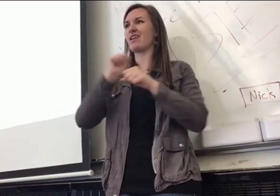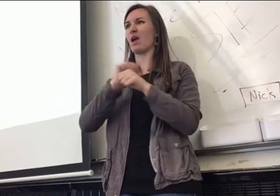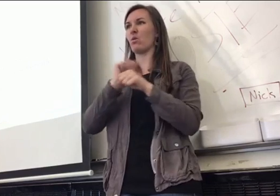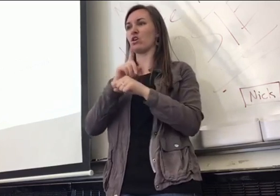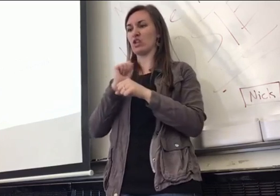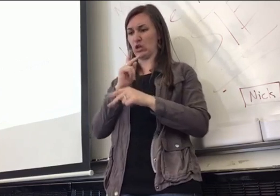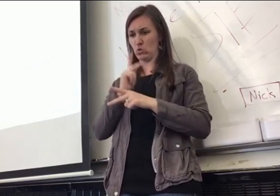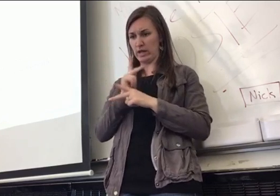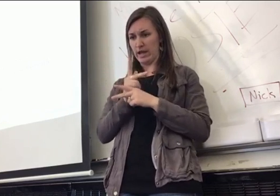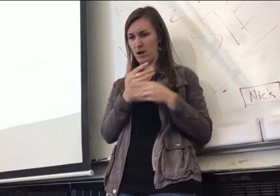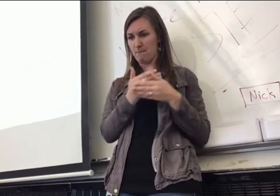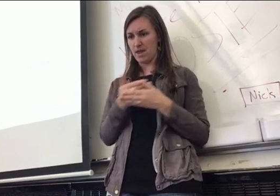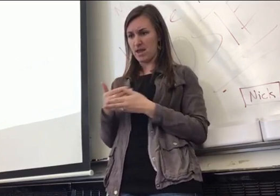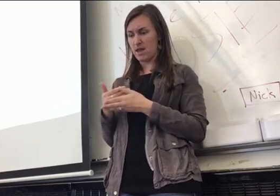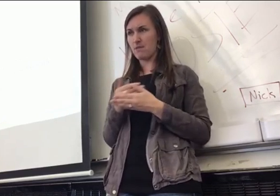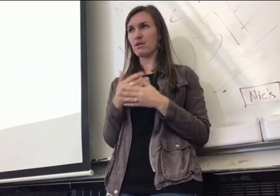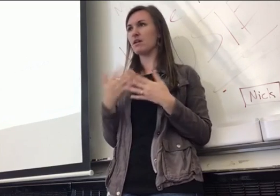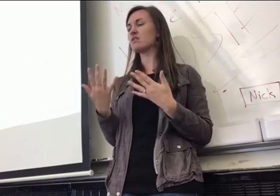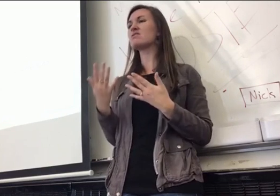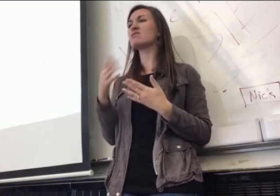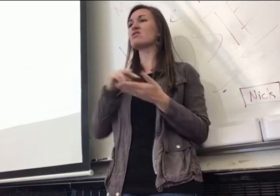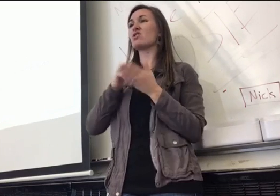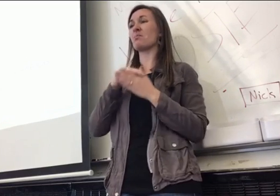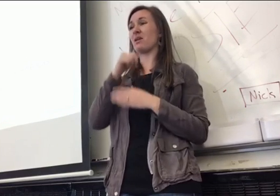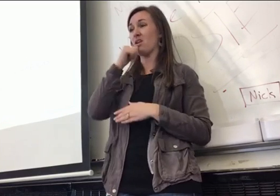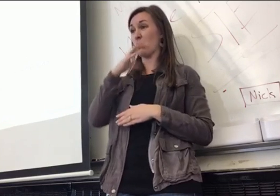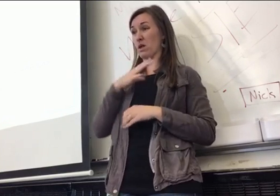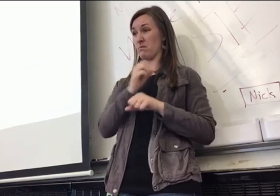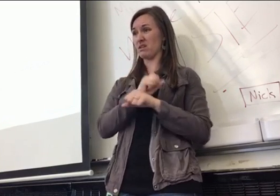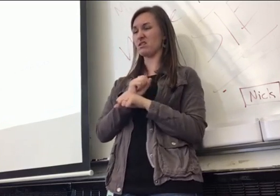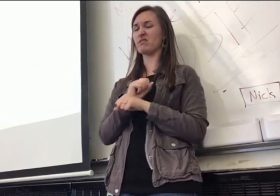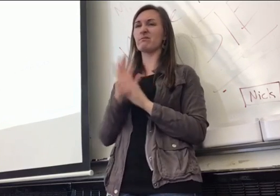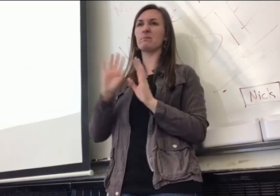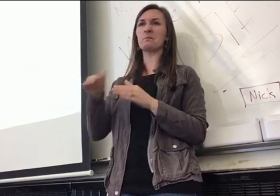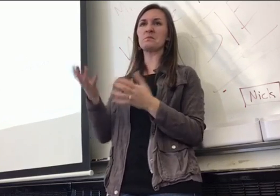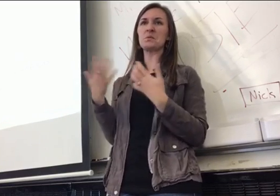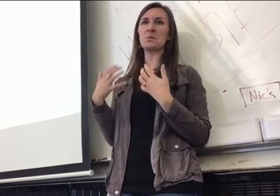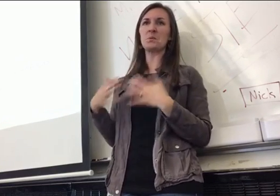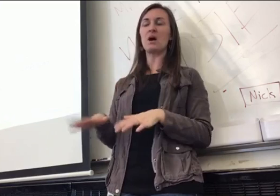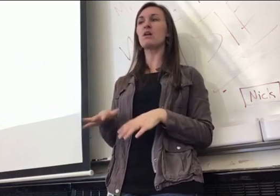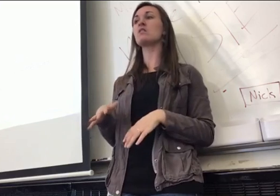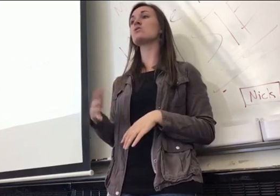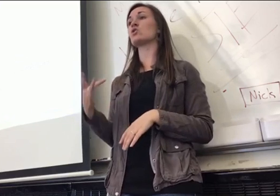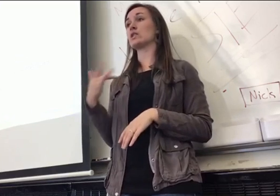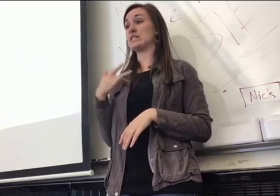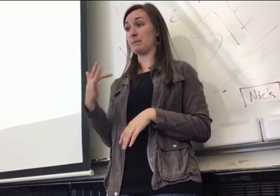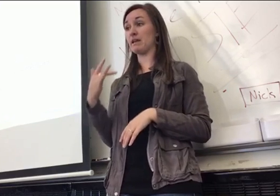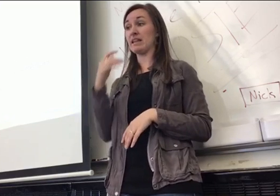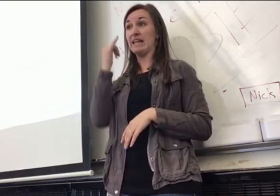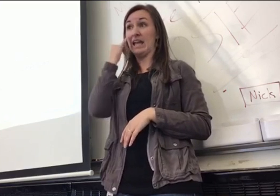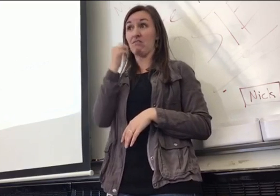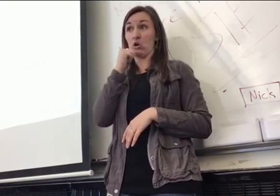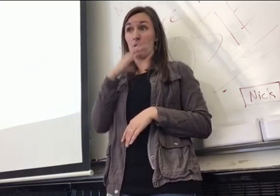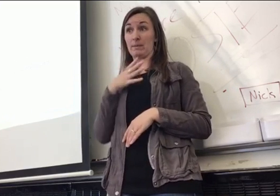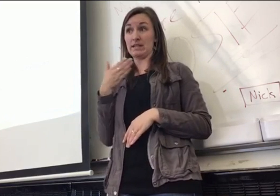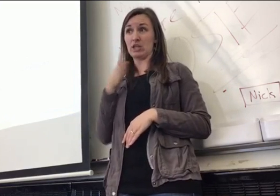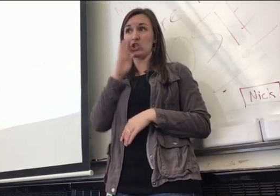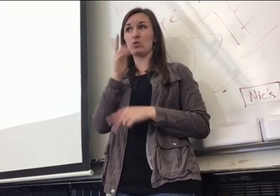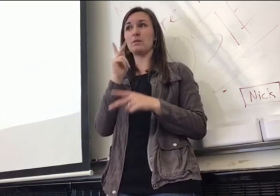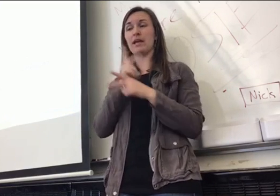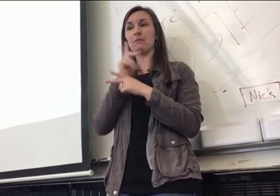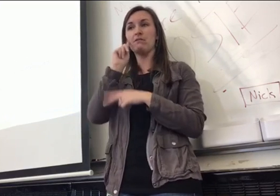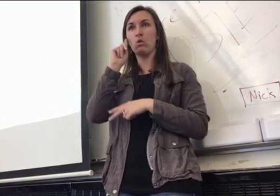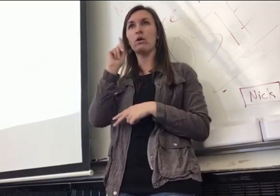to care for this kid. So they're not going to want women. Those women will typically either be kept, typically as prostitutes, not